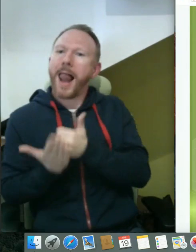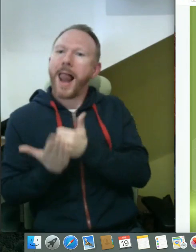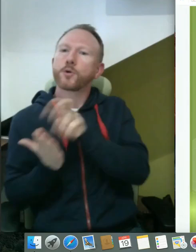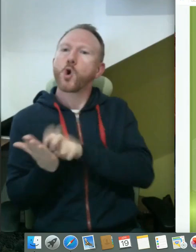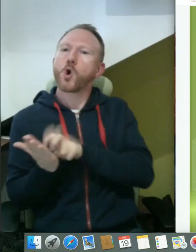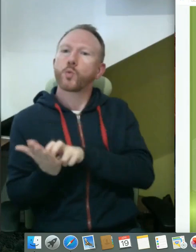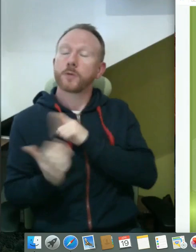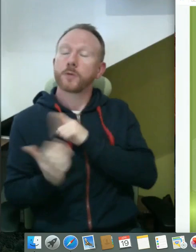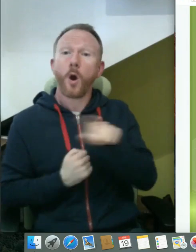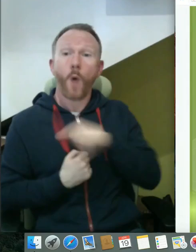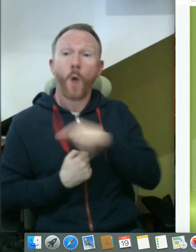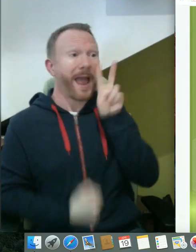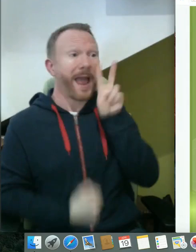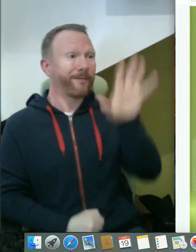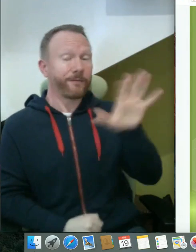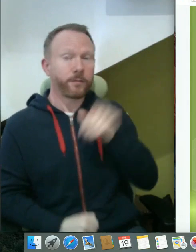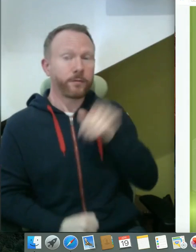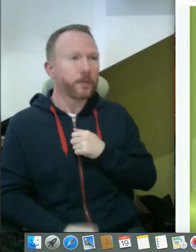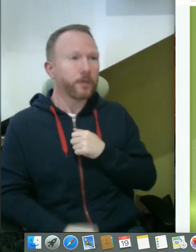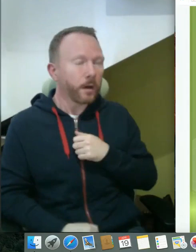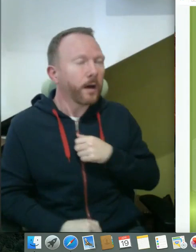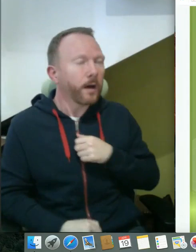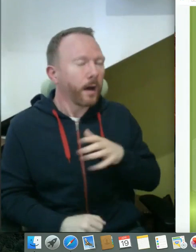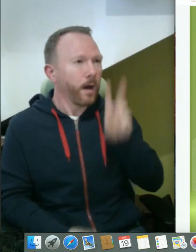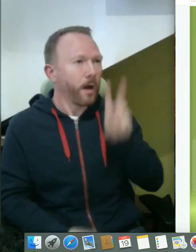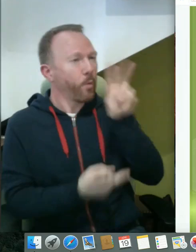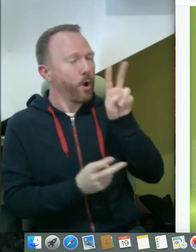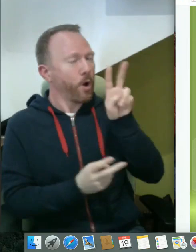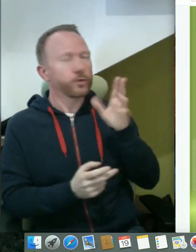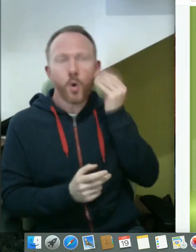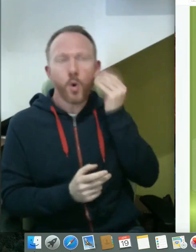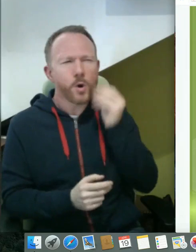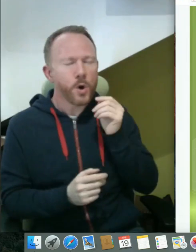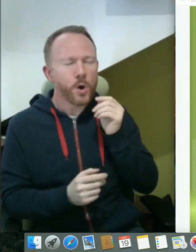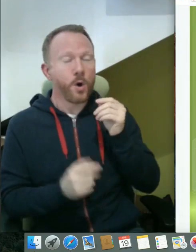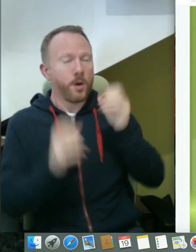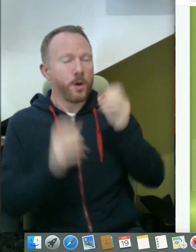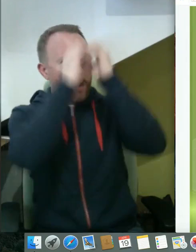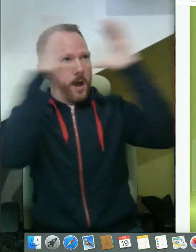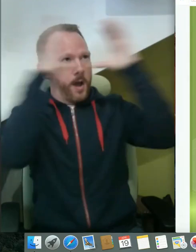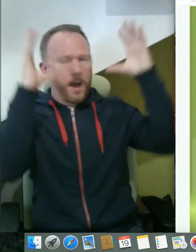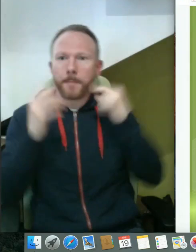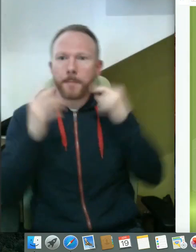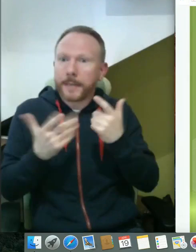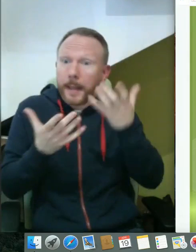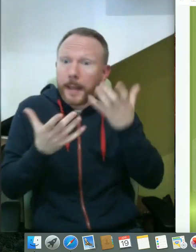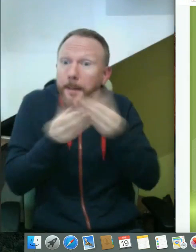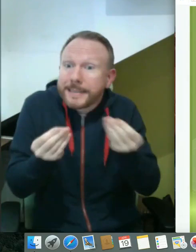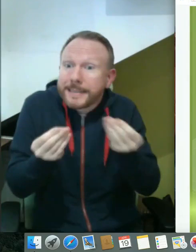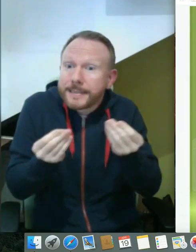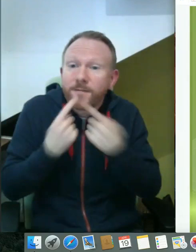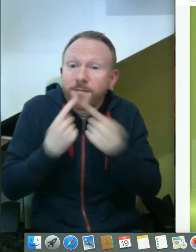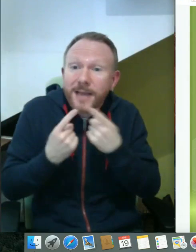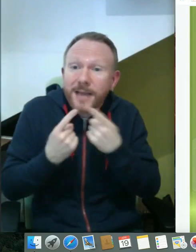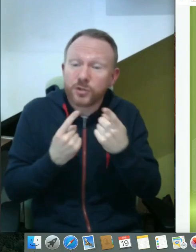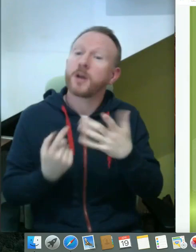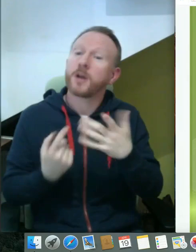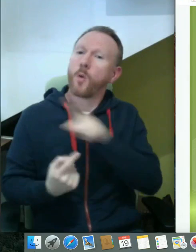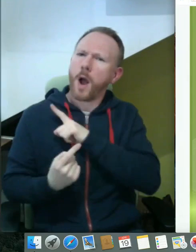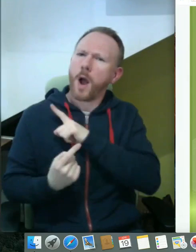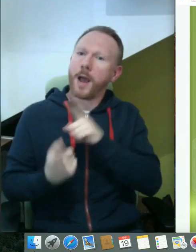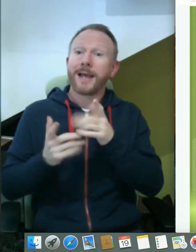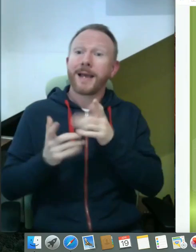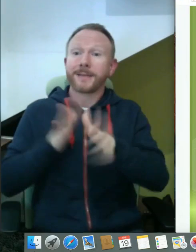short-term memory not serving us. And therefore it's suggested that sign language interpreters need to be looking